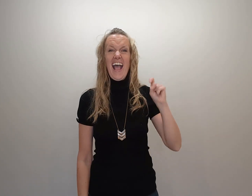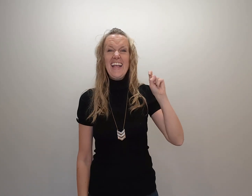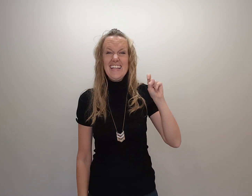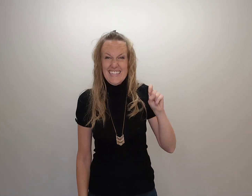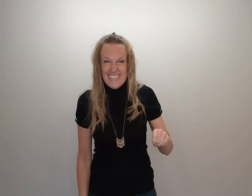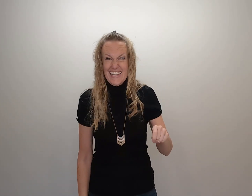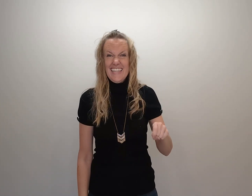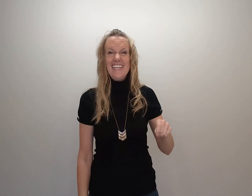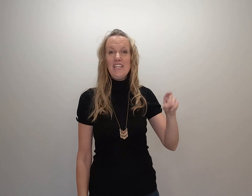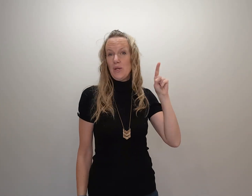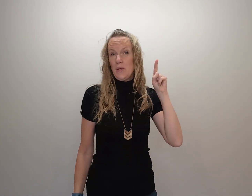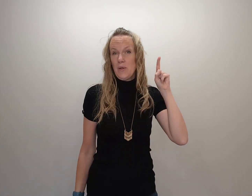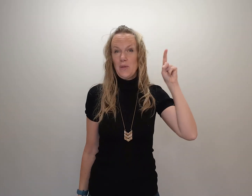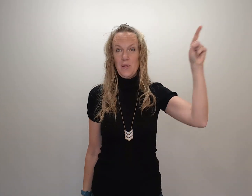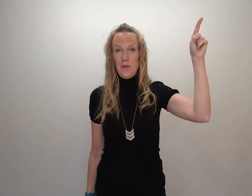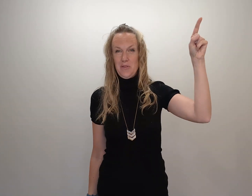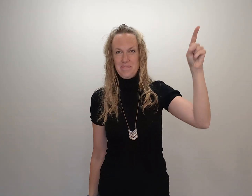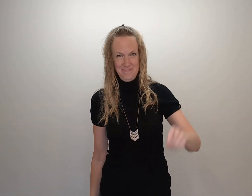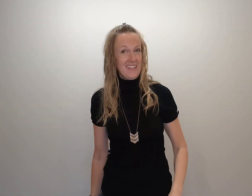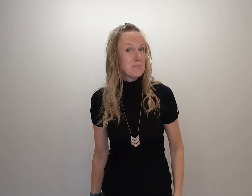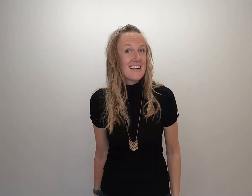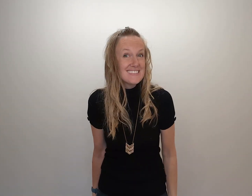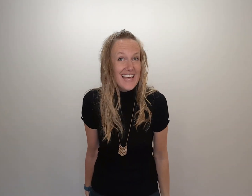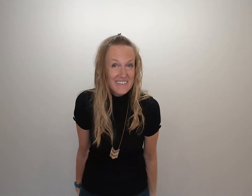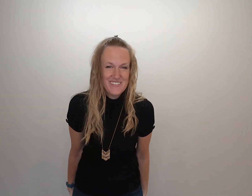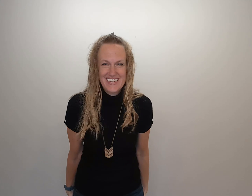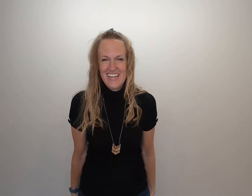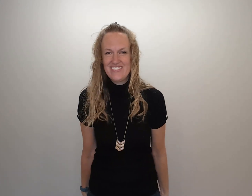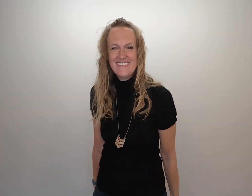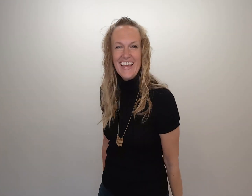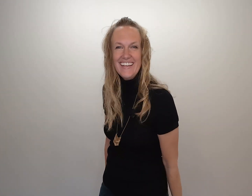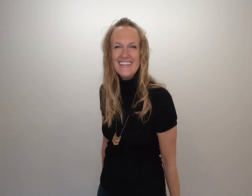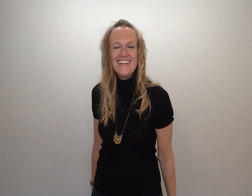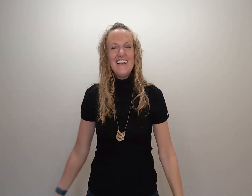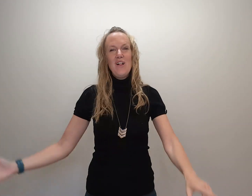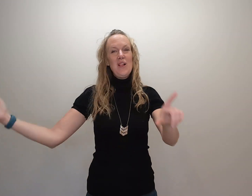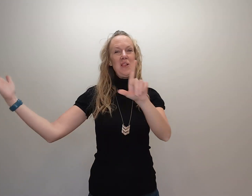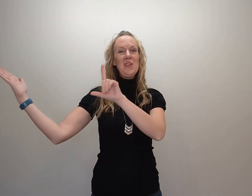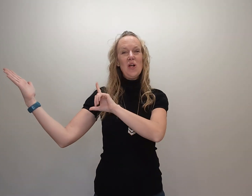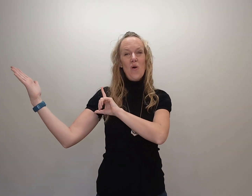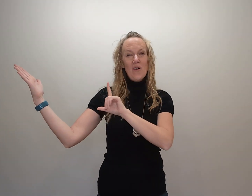I need you. Let's practice that a few times, okay?